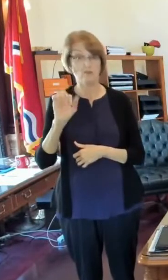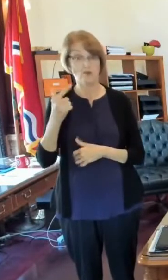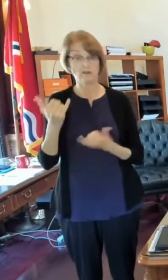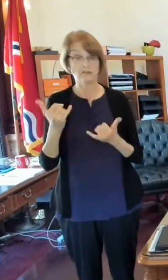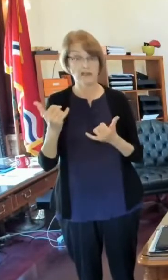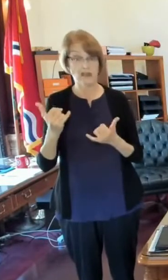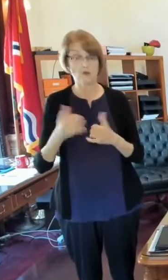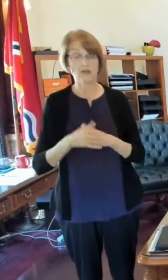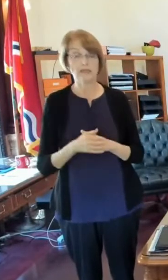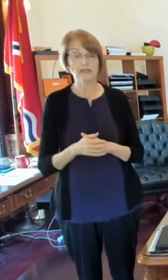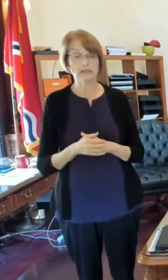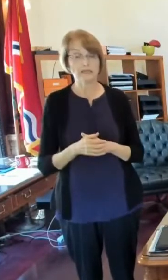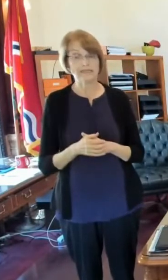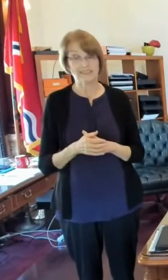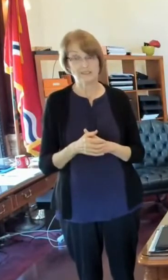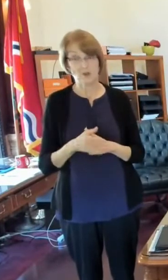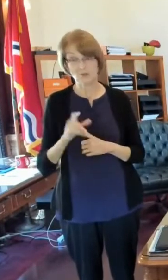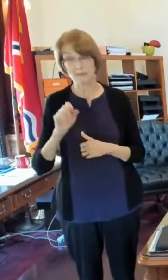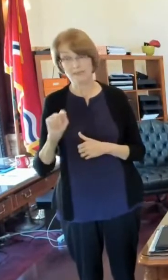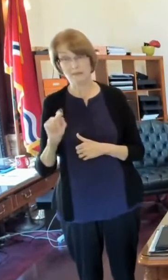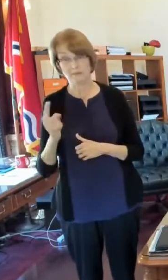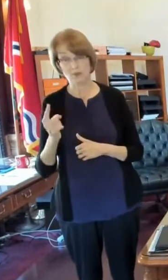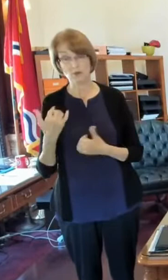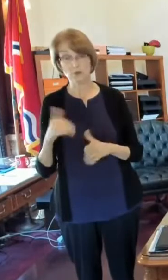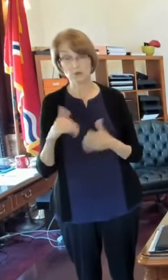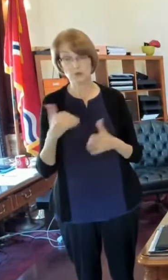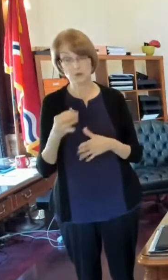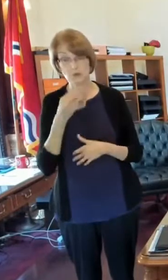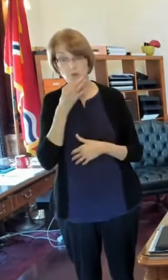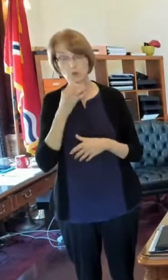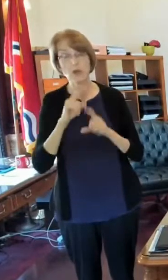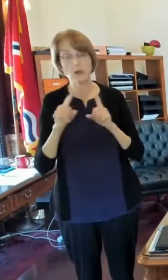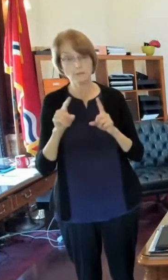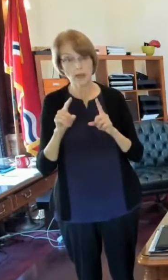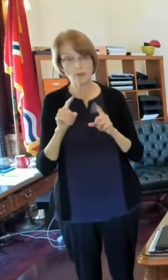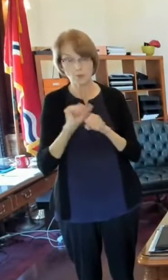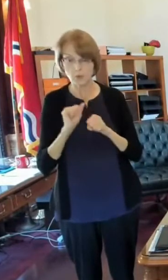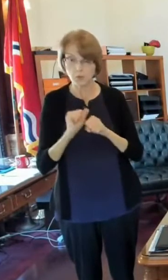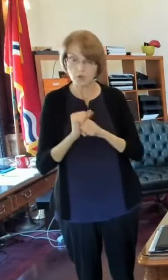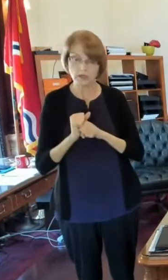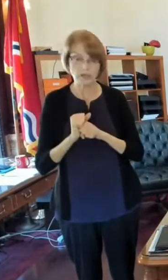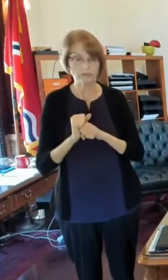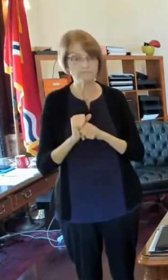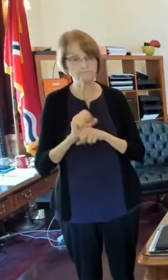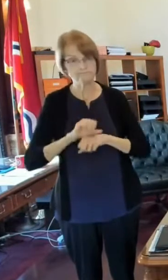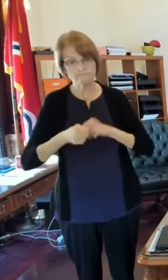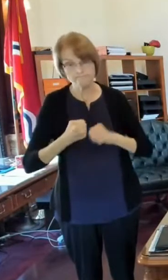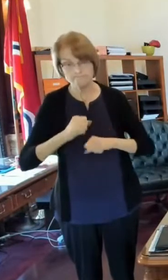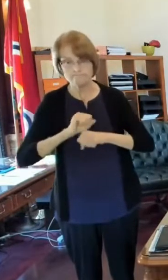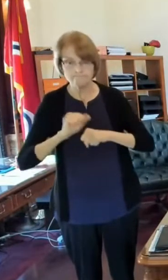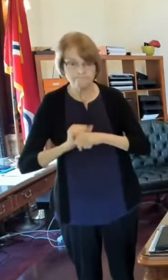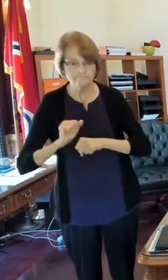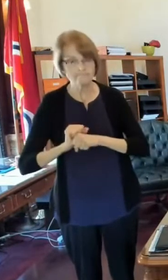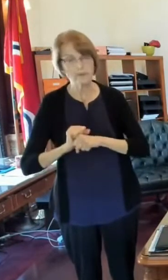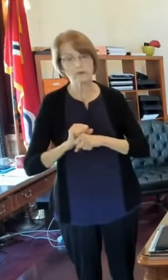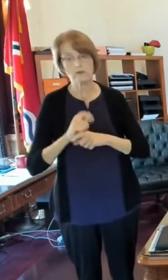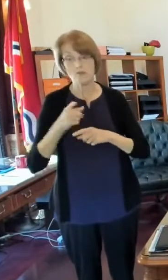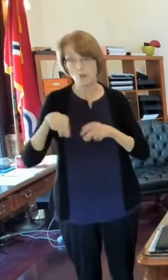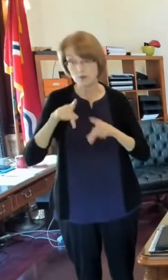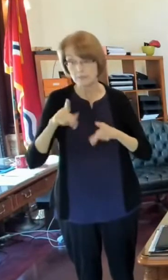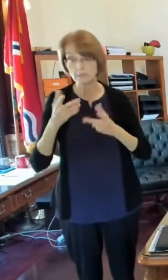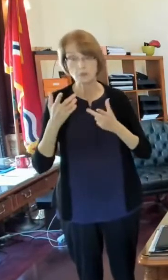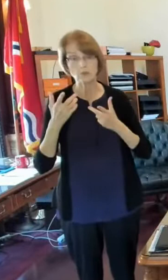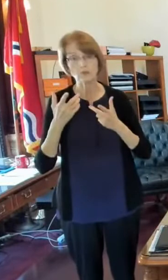August. That's not very long, but we're working to try to help those folks that might be in the